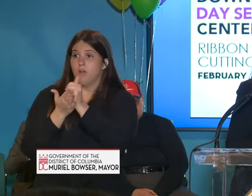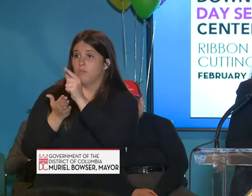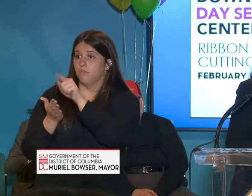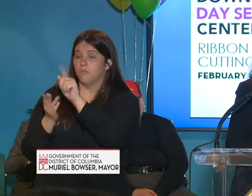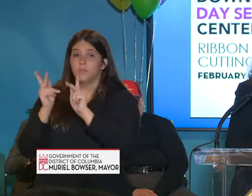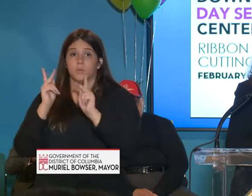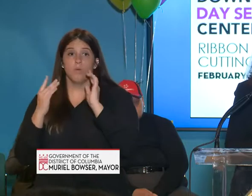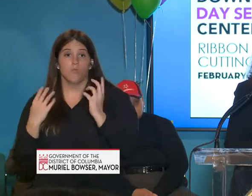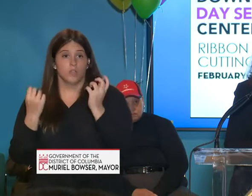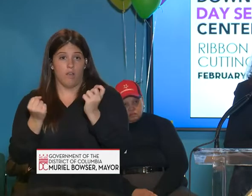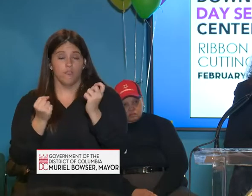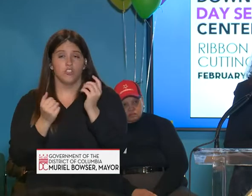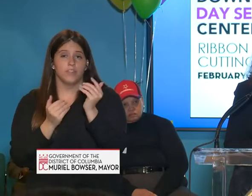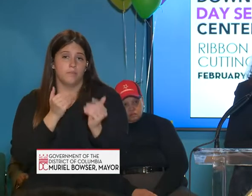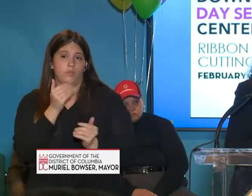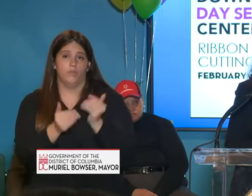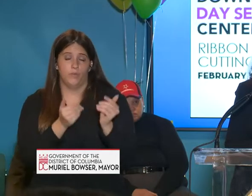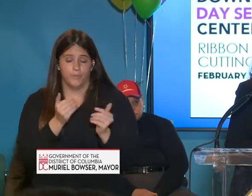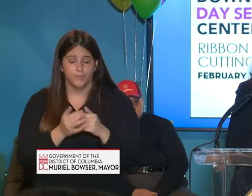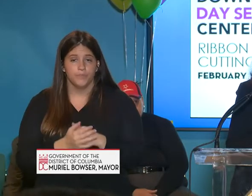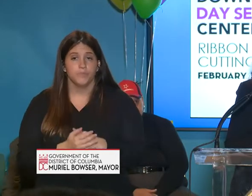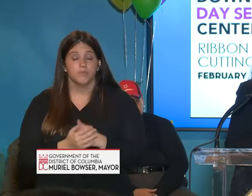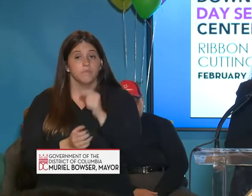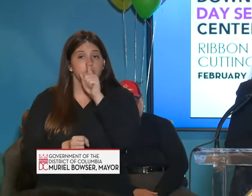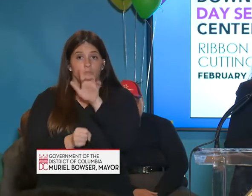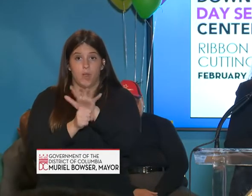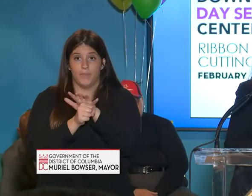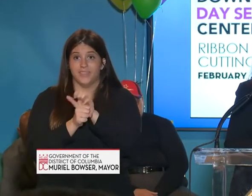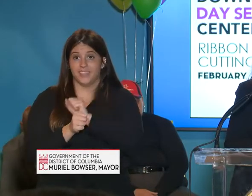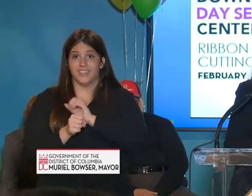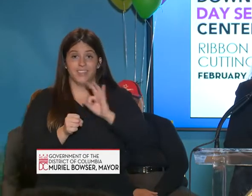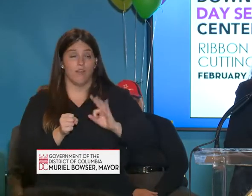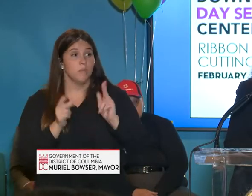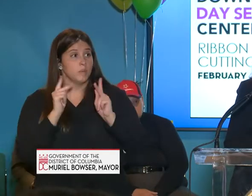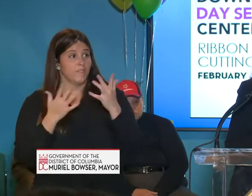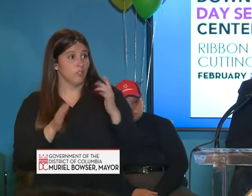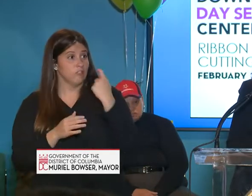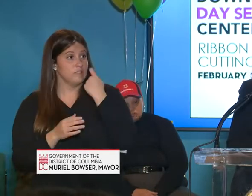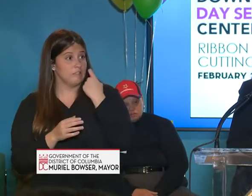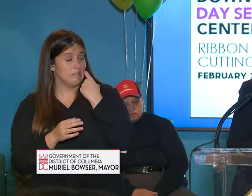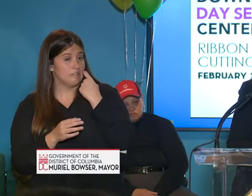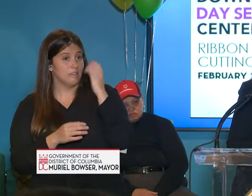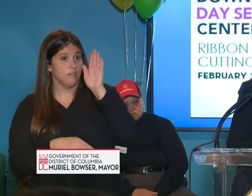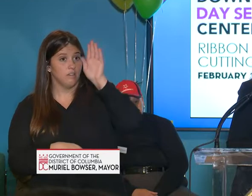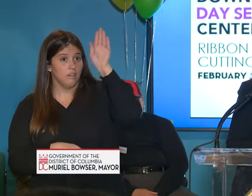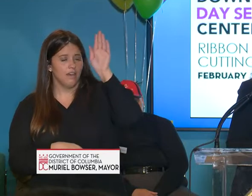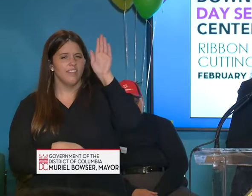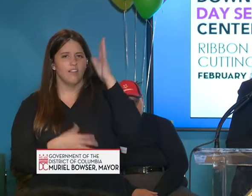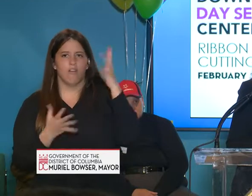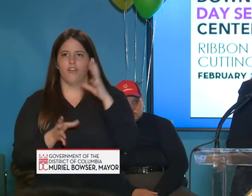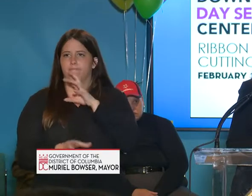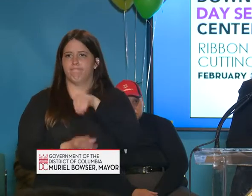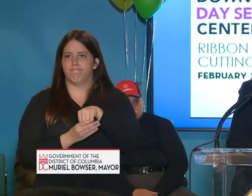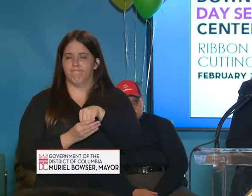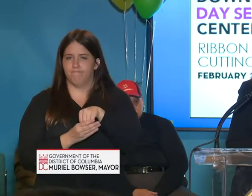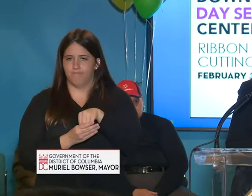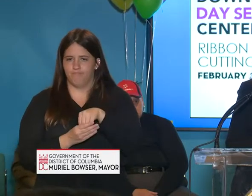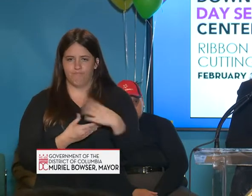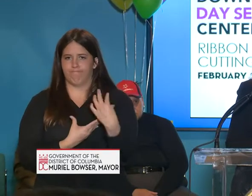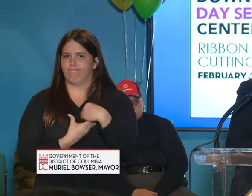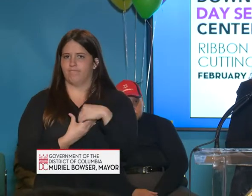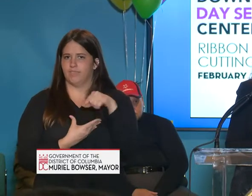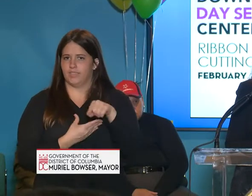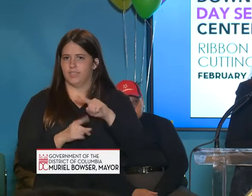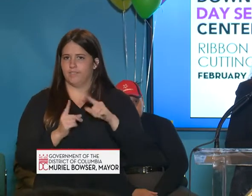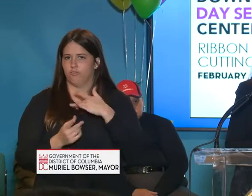move forward. I promise the staff of this center, all those folks that you saw raise their hand, embody these traits. Every person